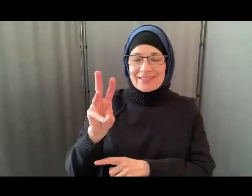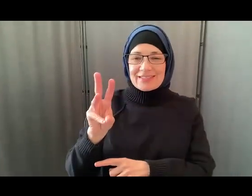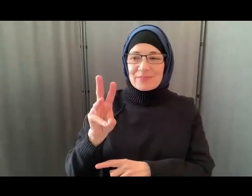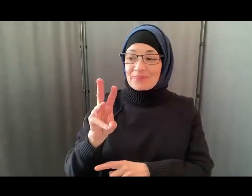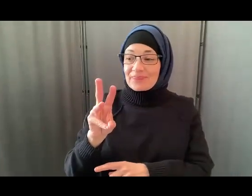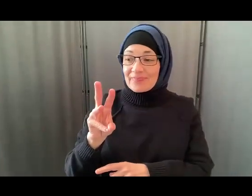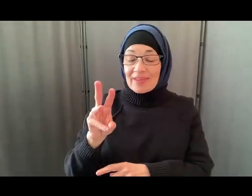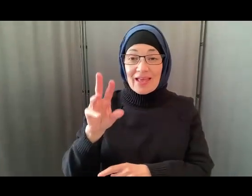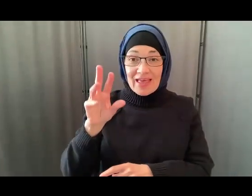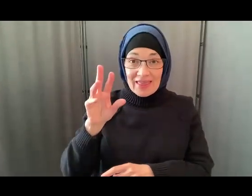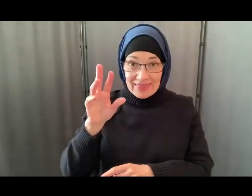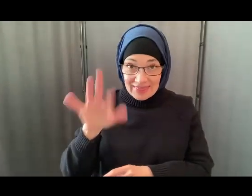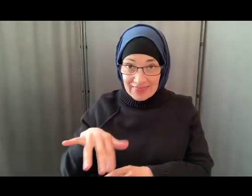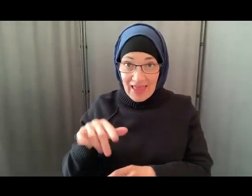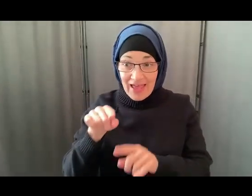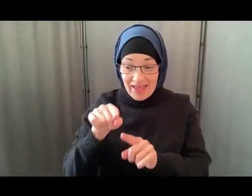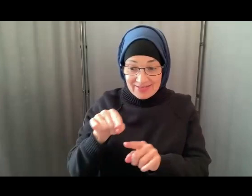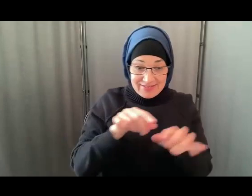ayat away from